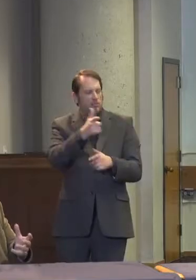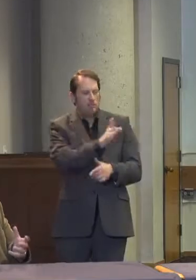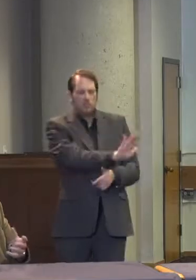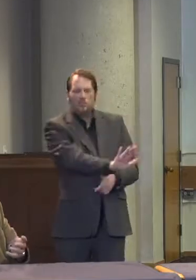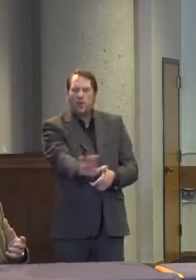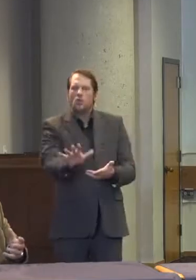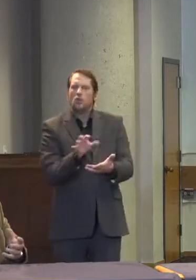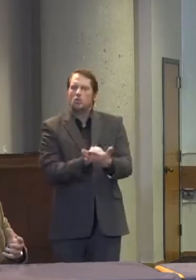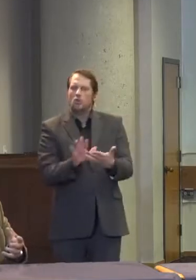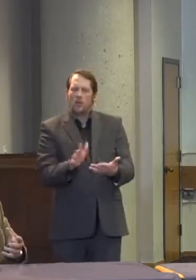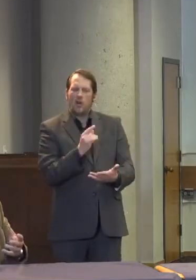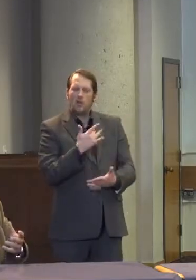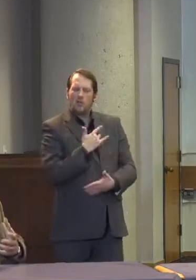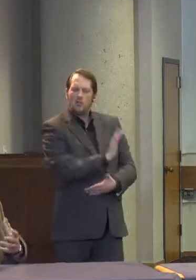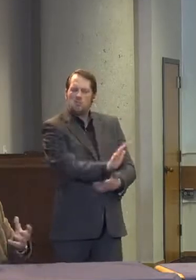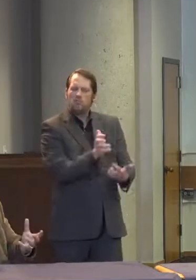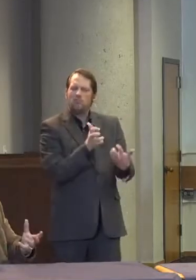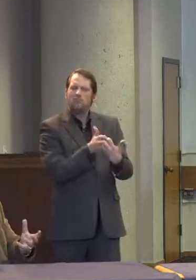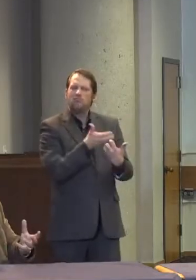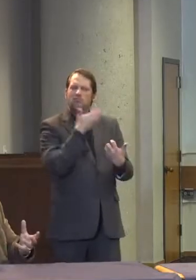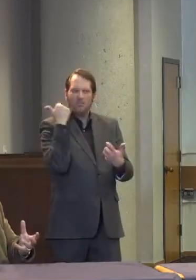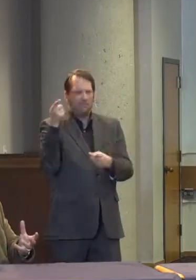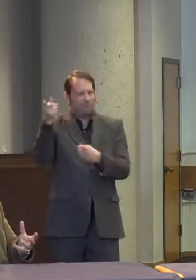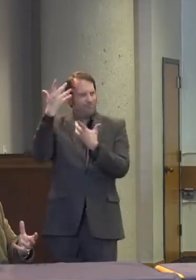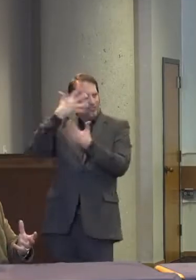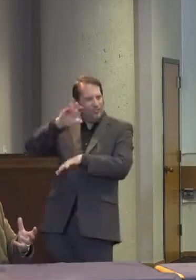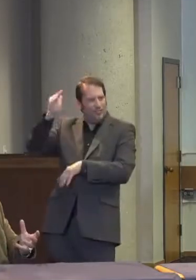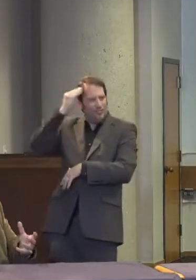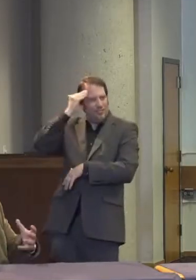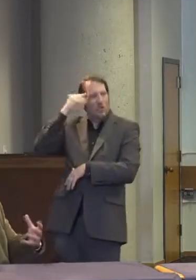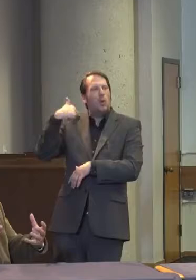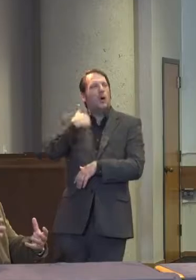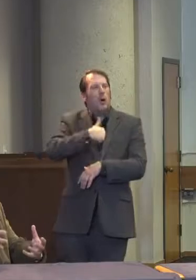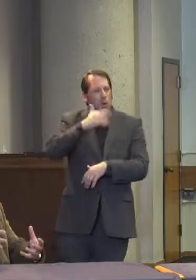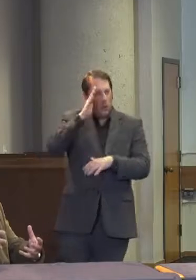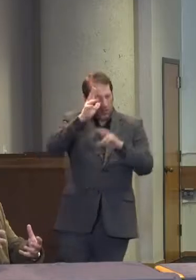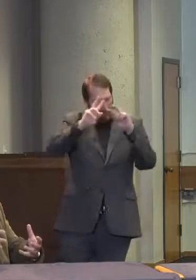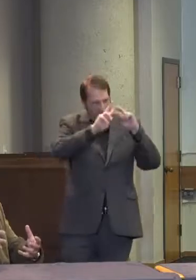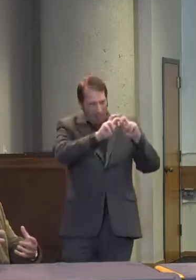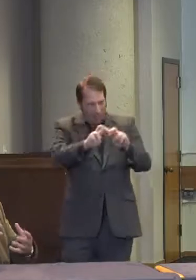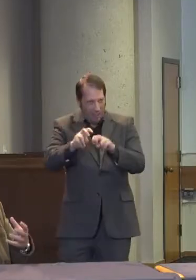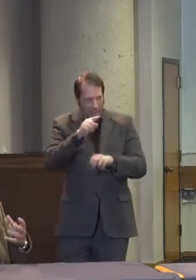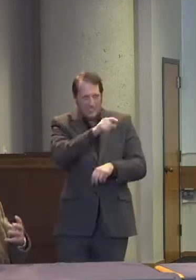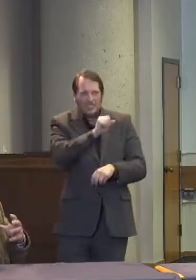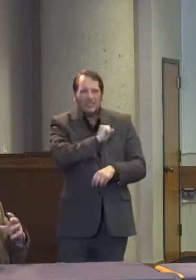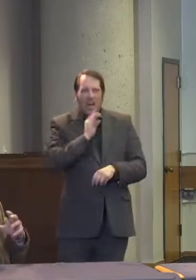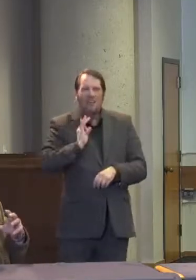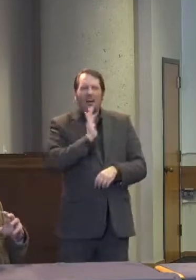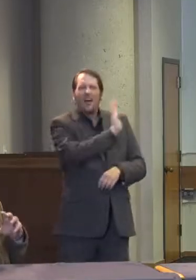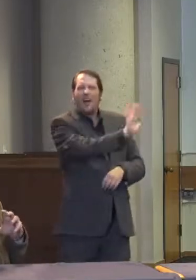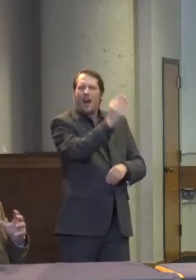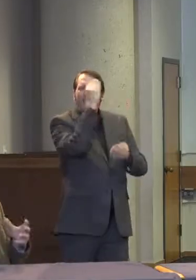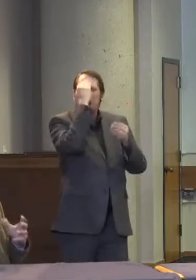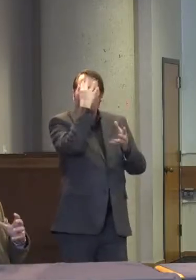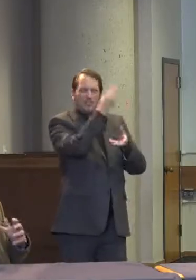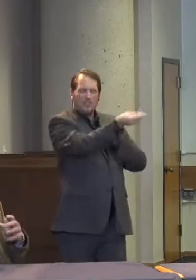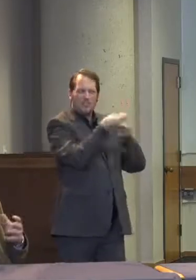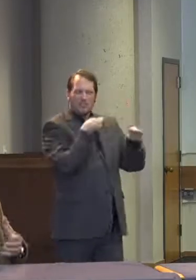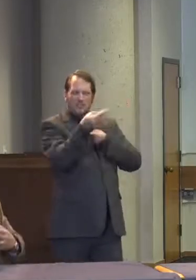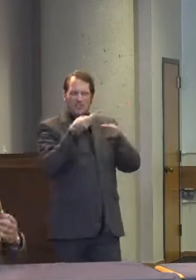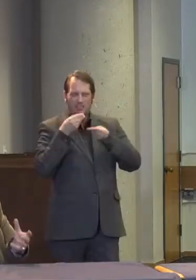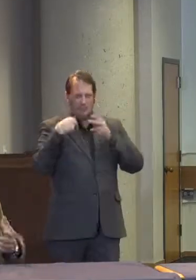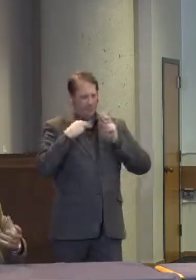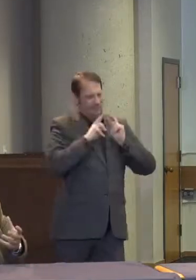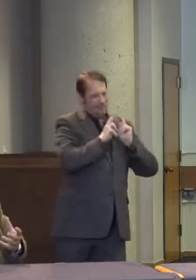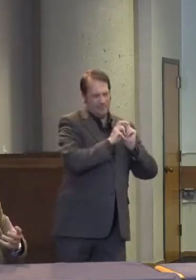And we're going to look at all the staff we have available to us in the system and in each school building. And we're talking right now, working right now